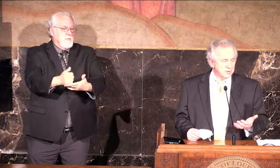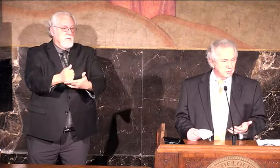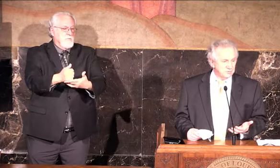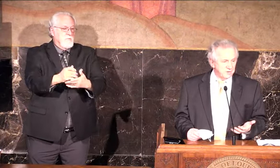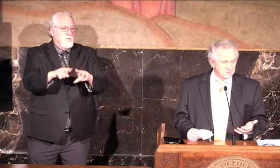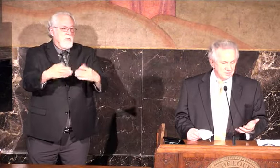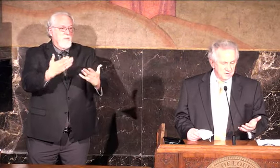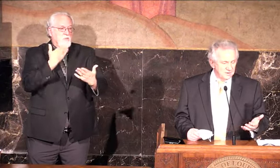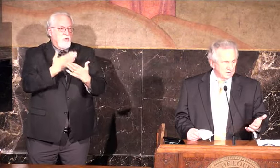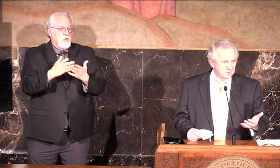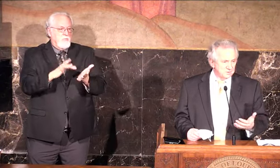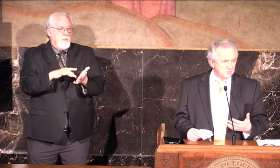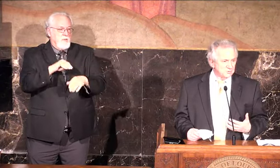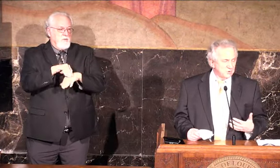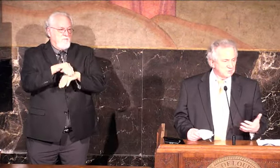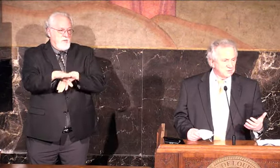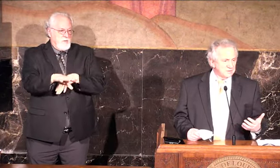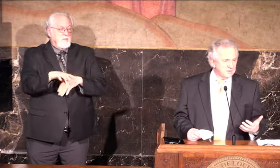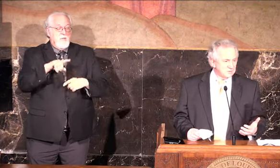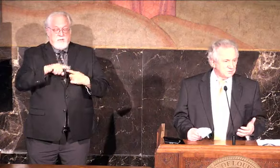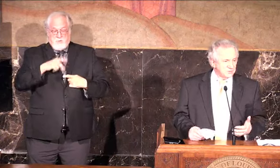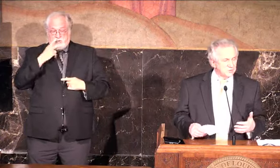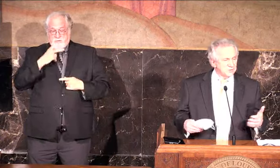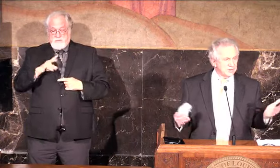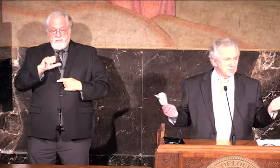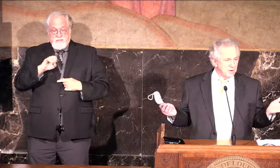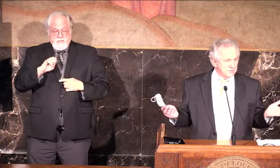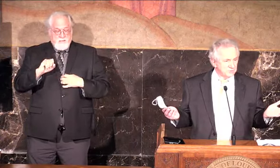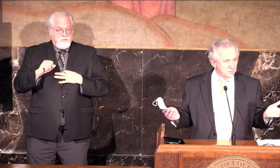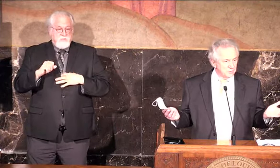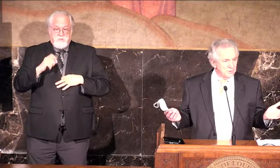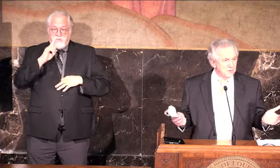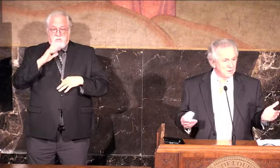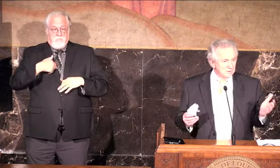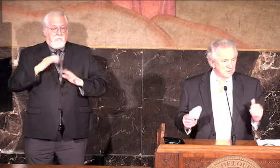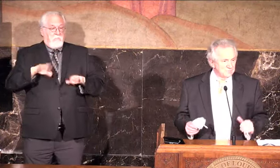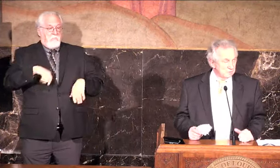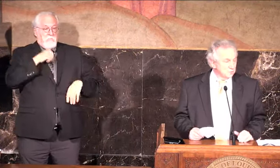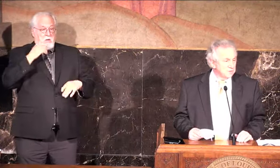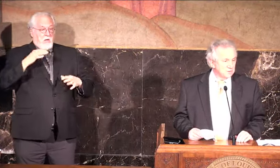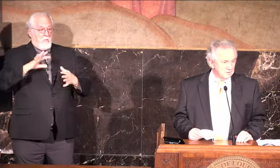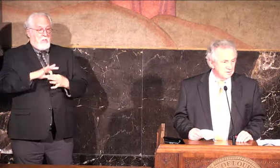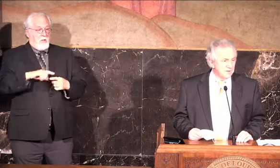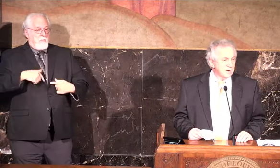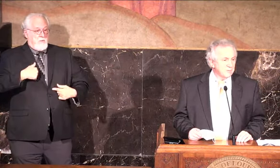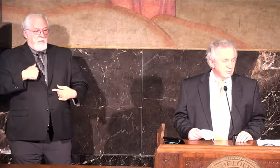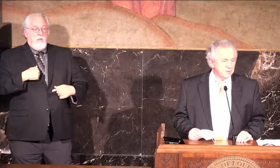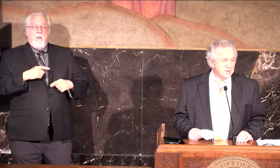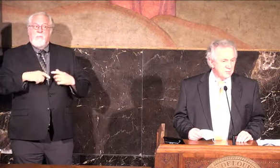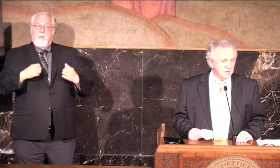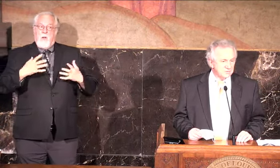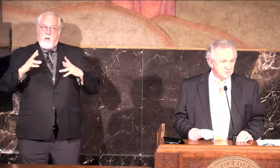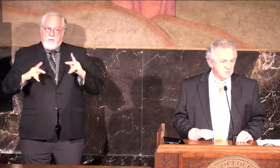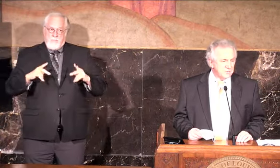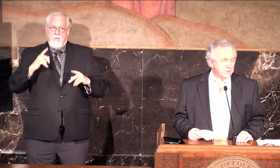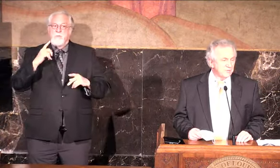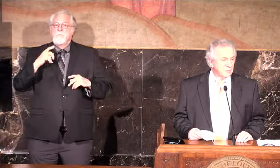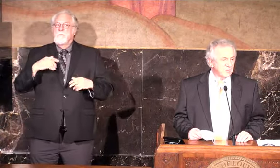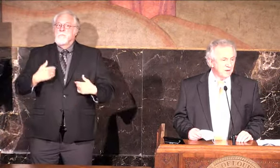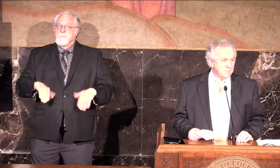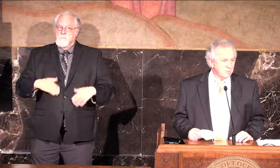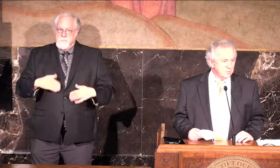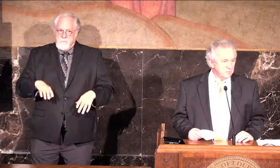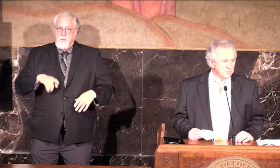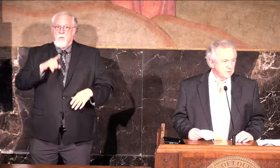good medical advice. Until you start seeing cases, you don't think it applies to you. This week, a lot of people think it applies to them. I'm hearing